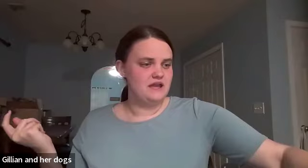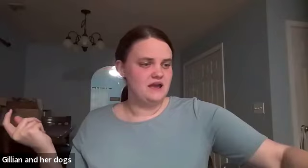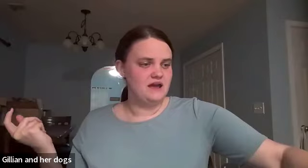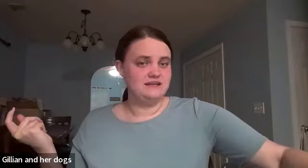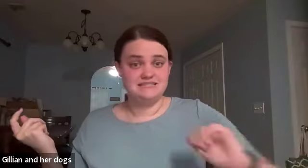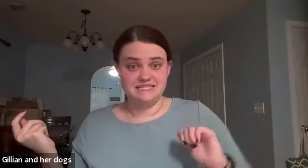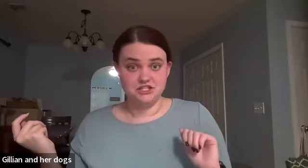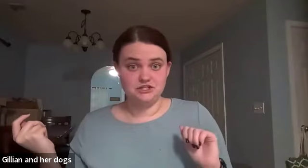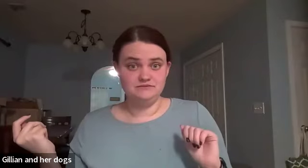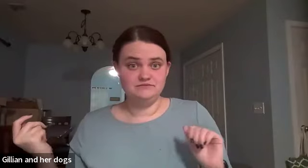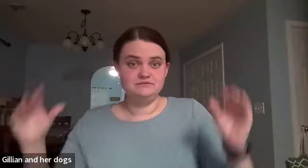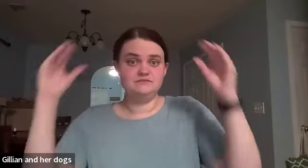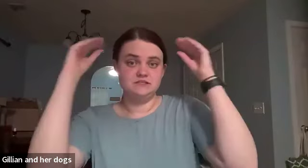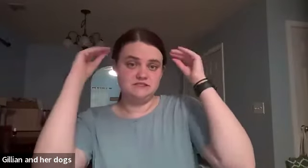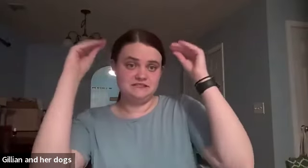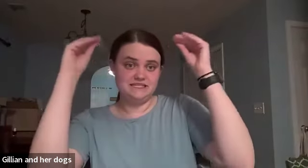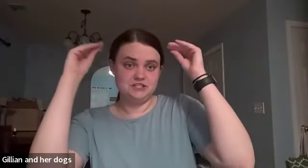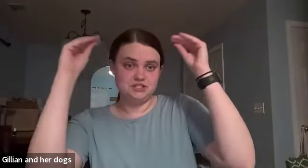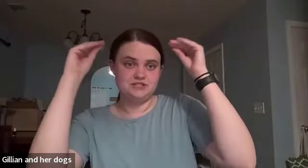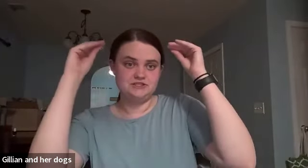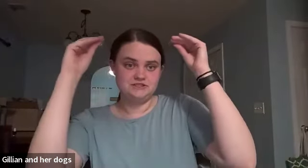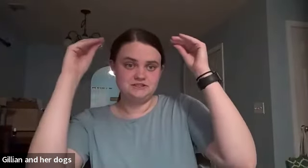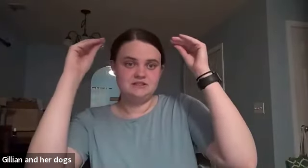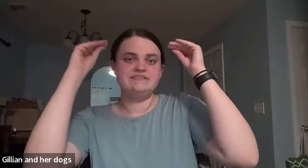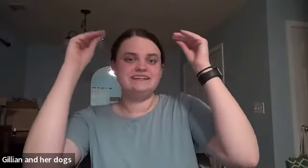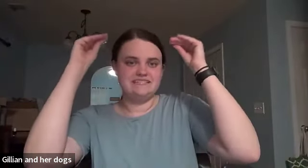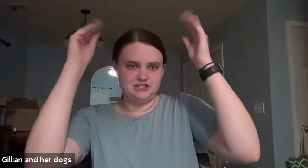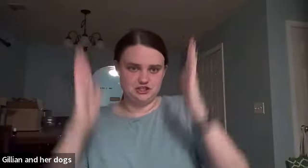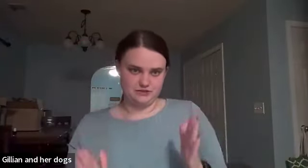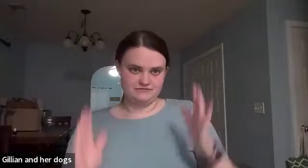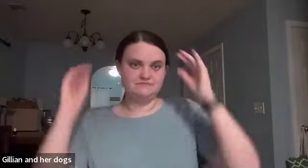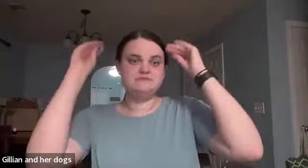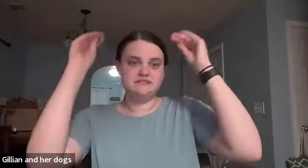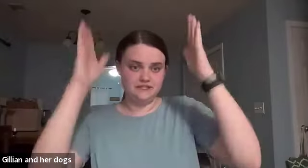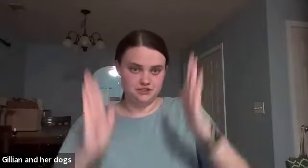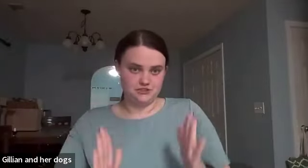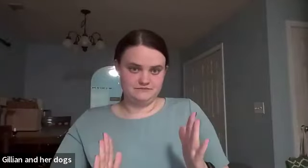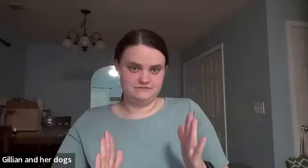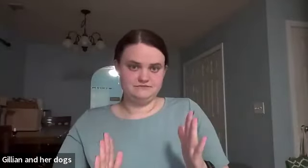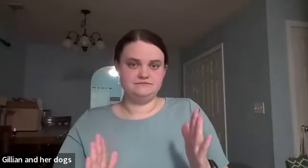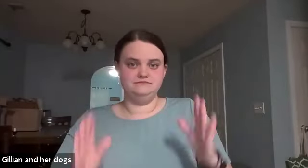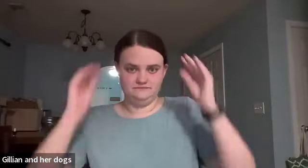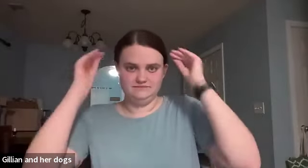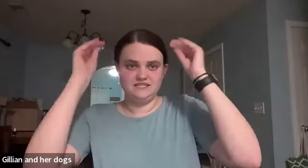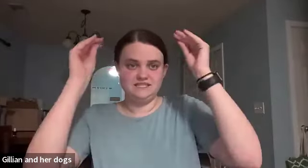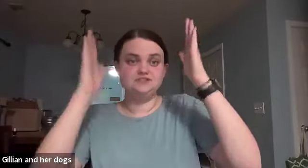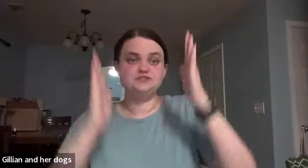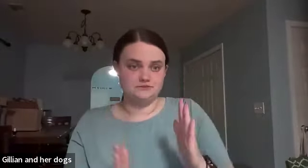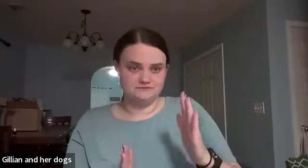Then we had teacher, teach, then teacher, teacher, teacher.